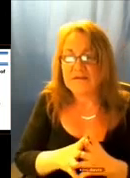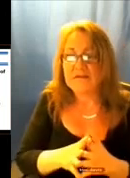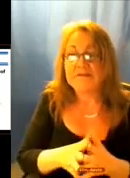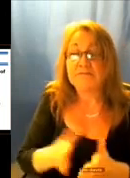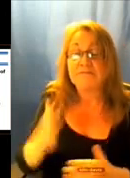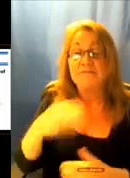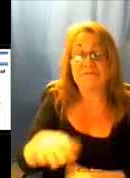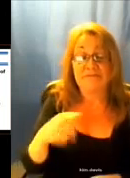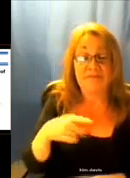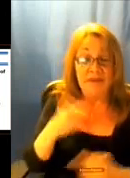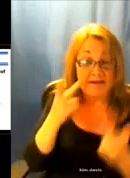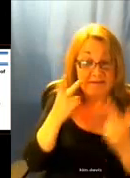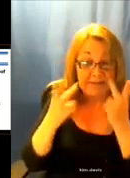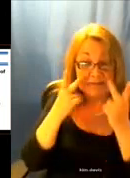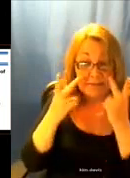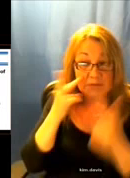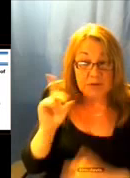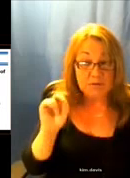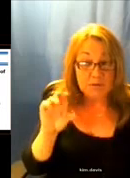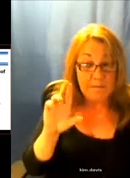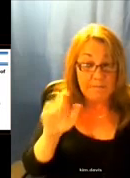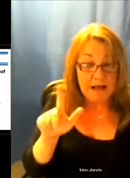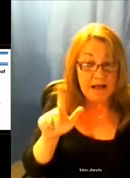say these are allowed to be permitted.